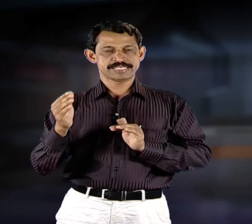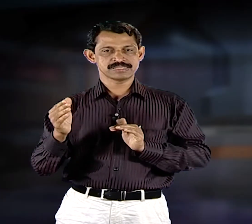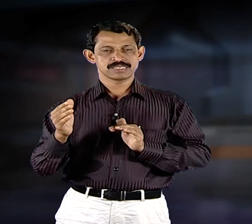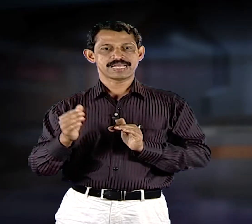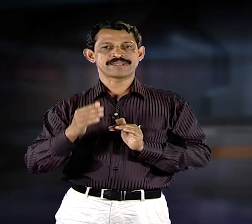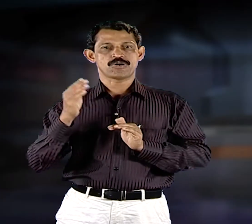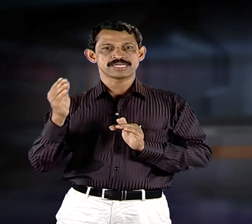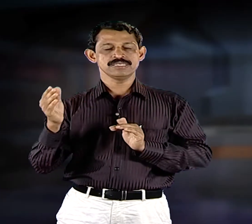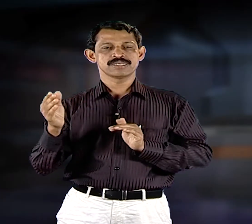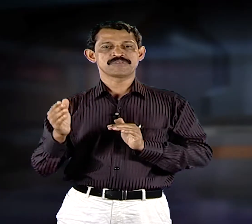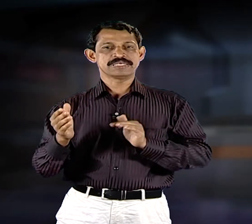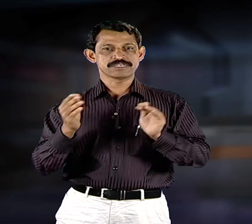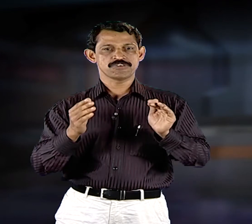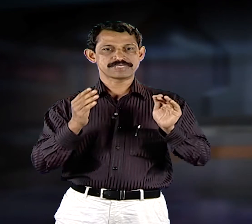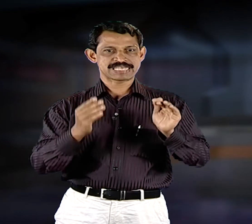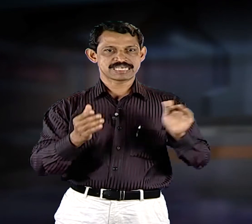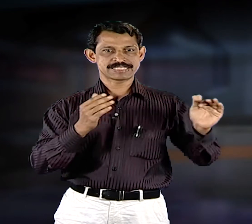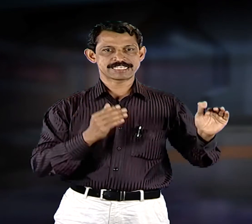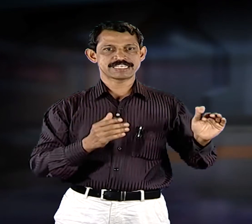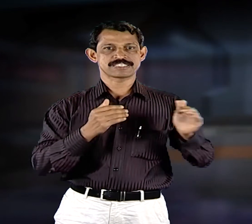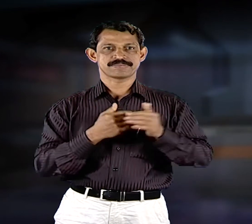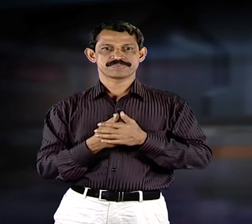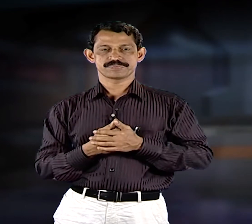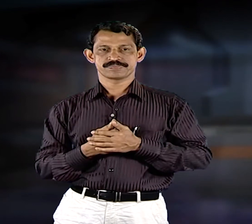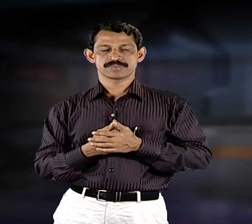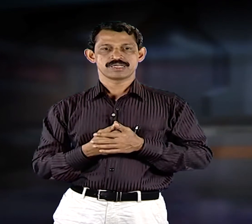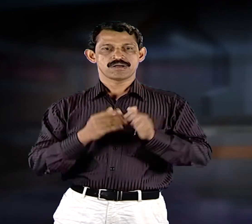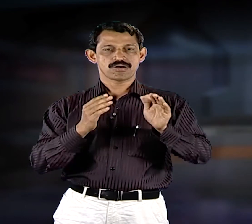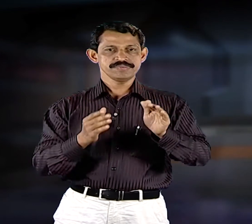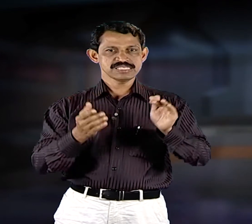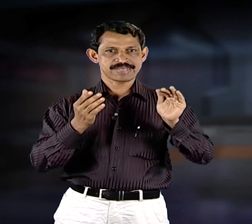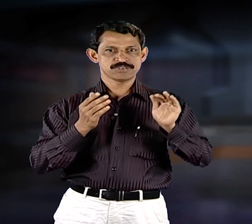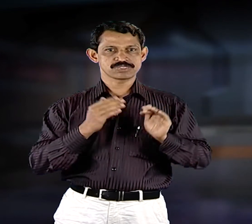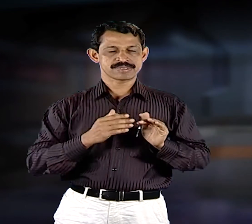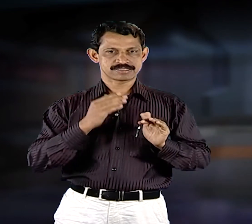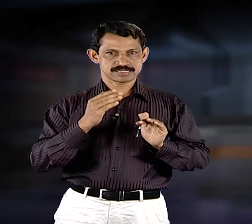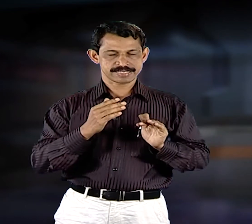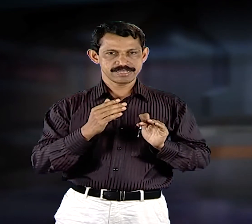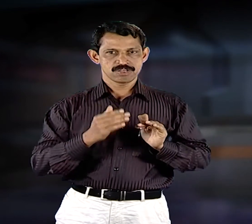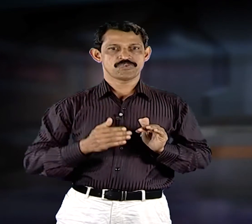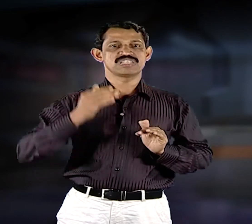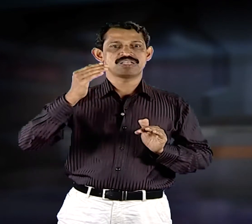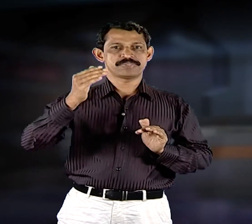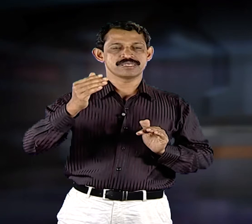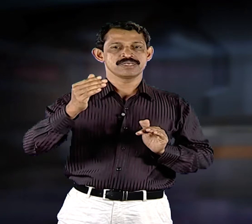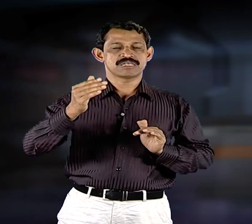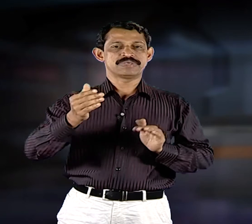beings and honor the feeling of national integration. All these values are necessary for developing the feelings